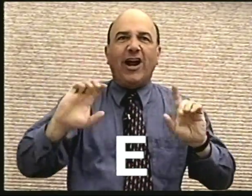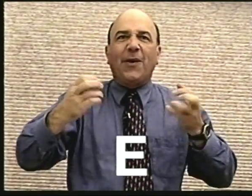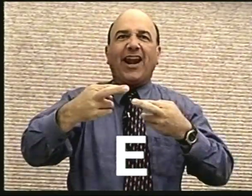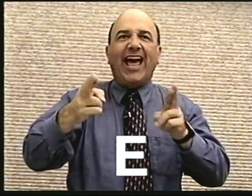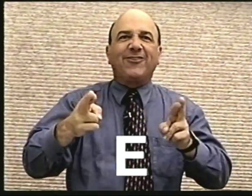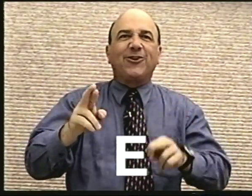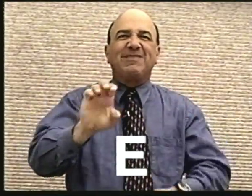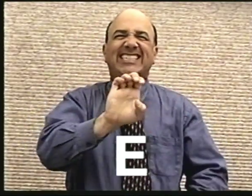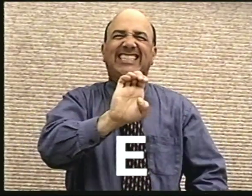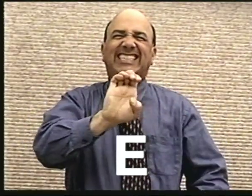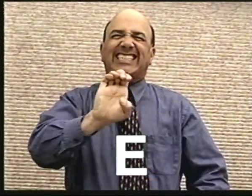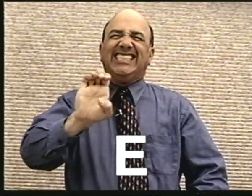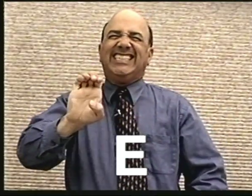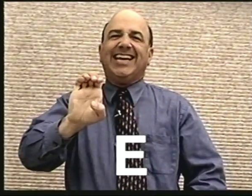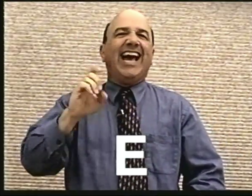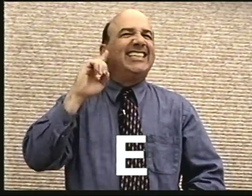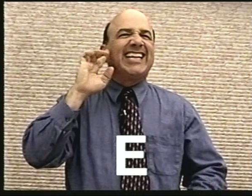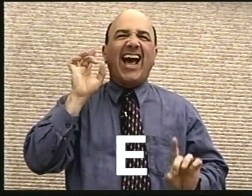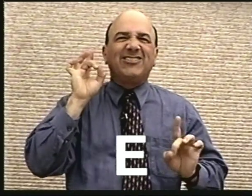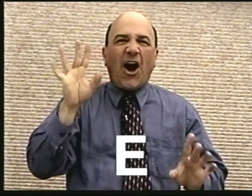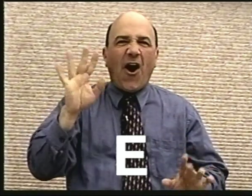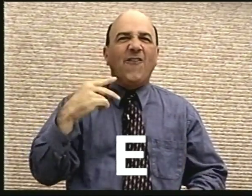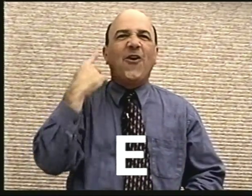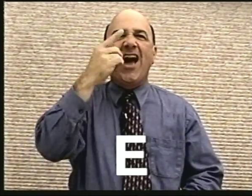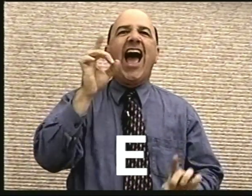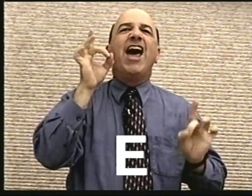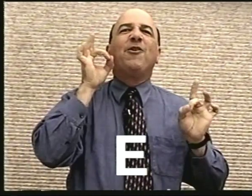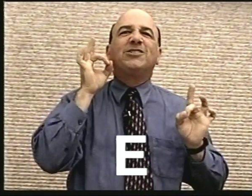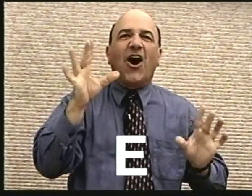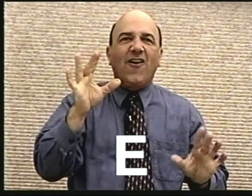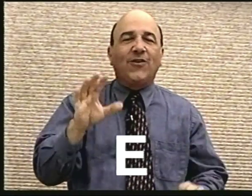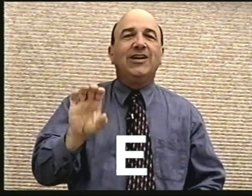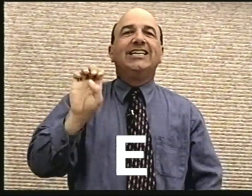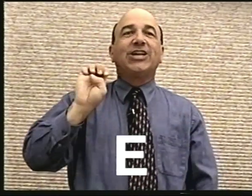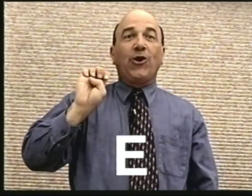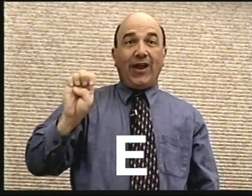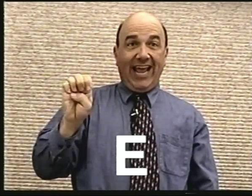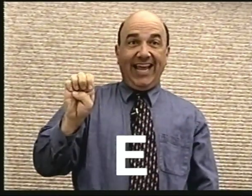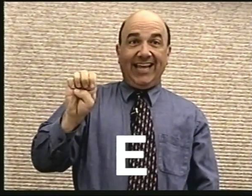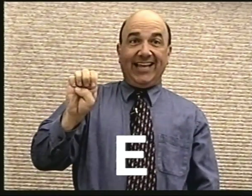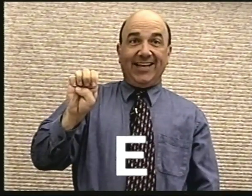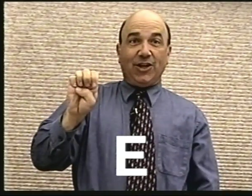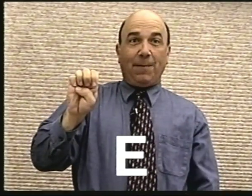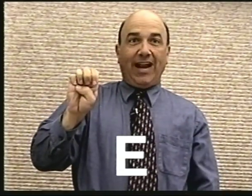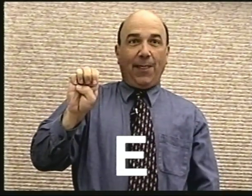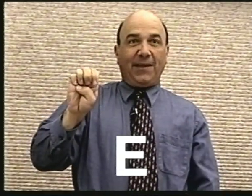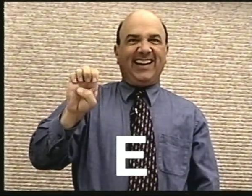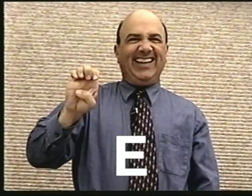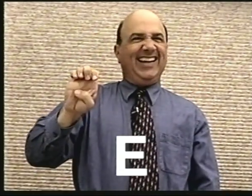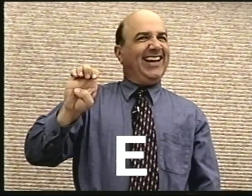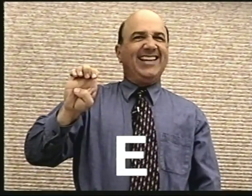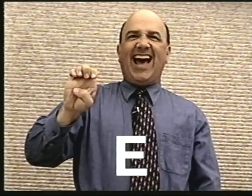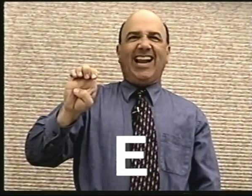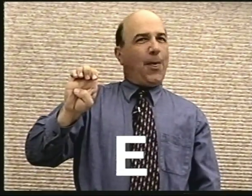in the classroom. It sounds awful and looks awful. So your E could be like this, not like